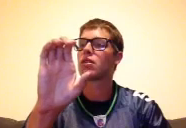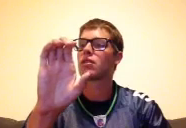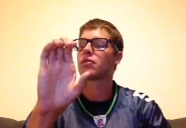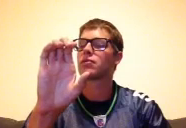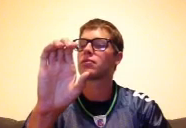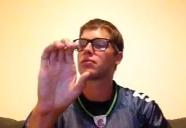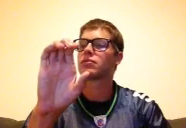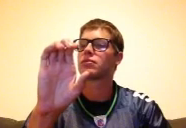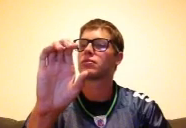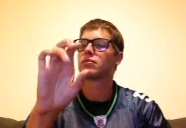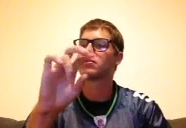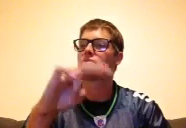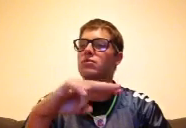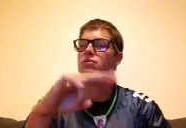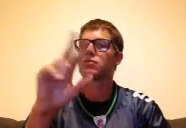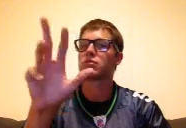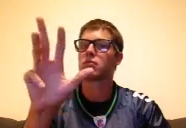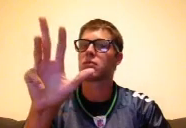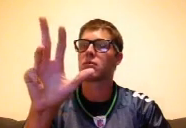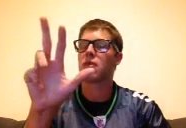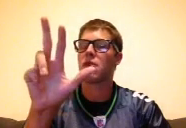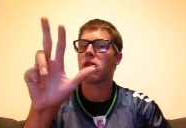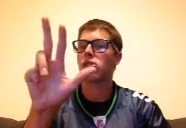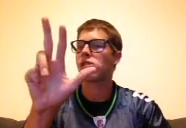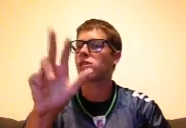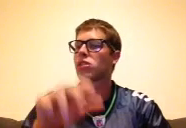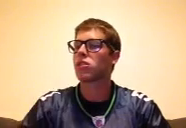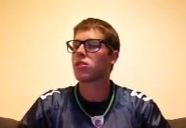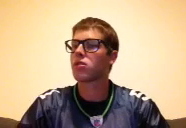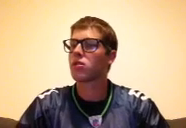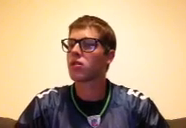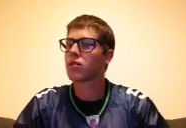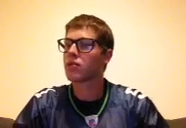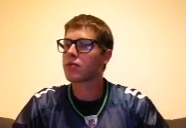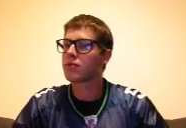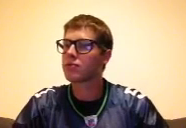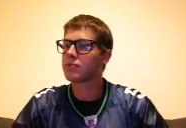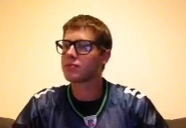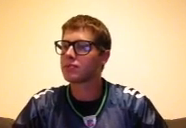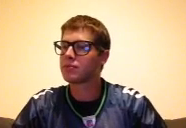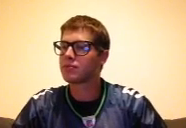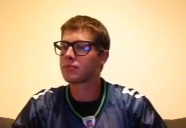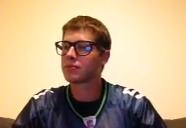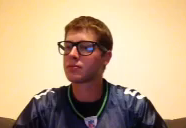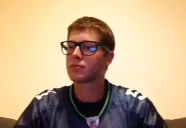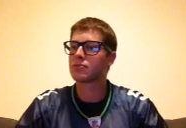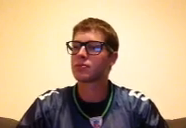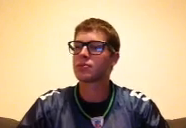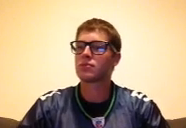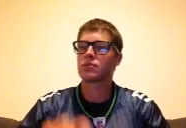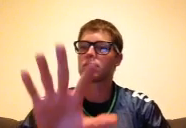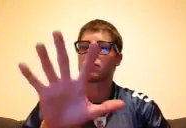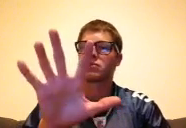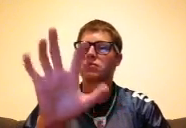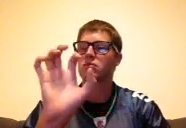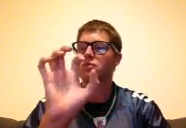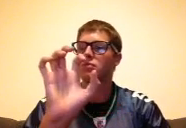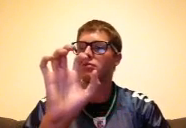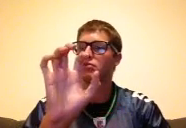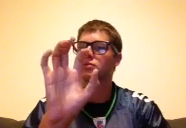want to continue. That's still a roadblock, but I do think it's going to escalate the talks. This was the one game that could have turned it because, as we saw with replay